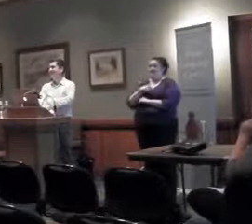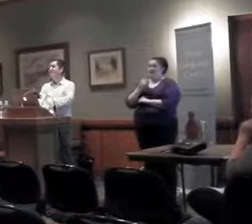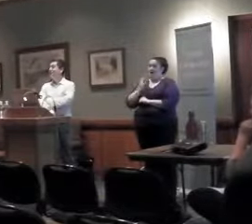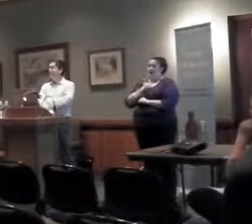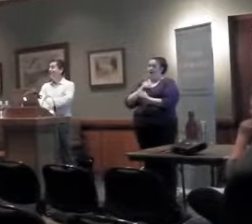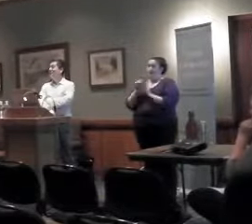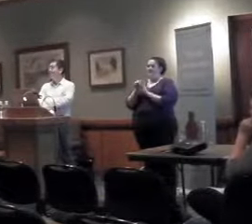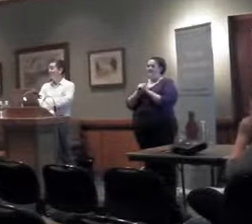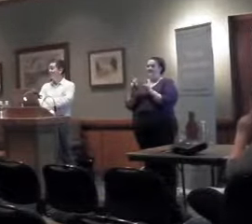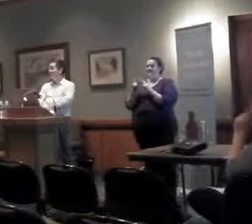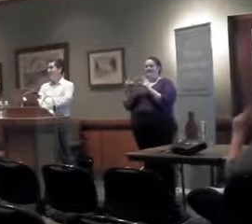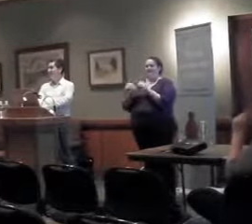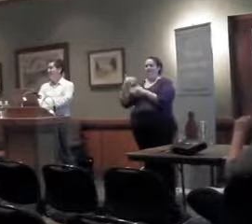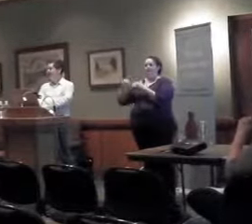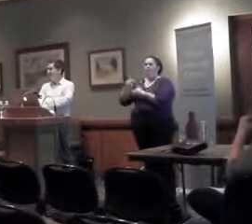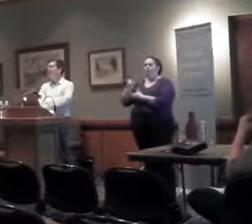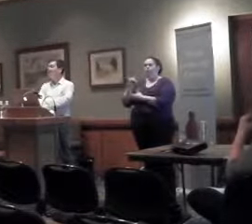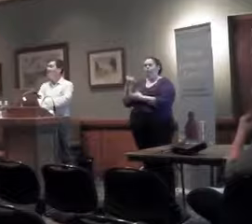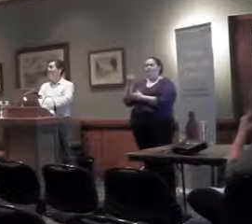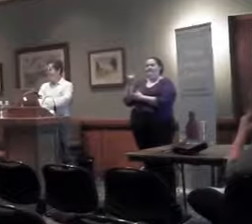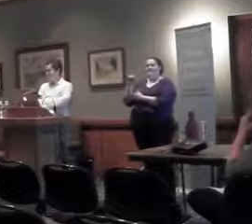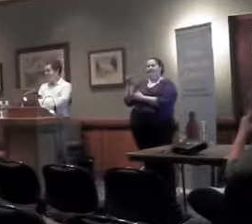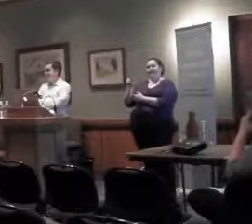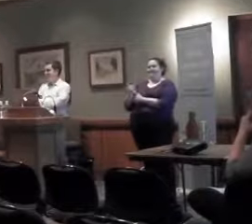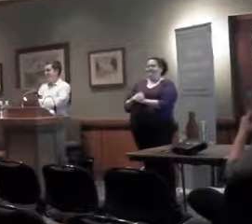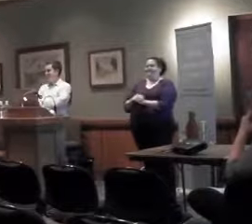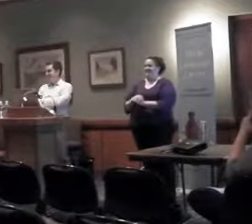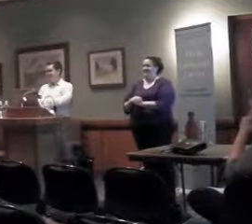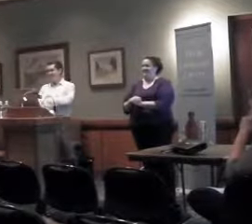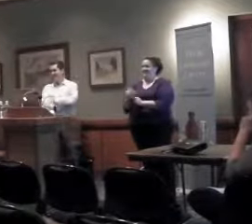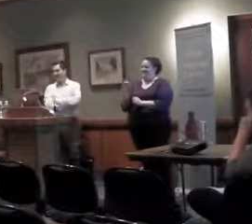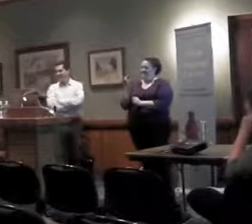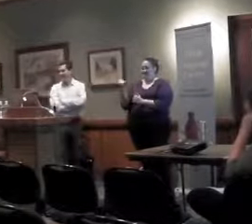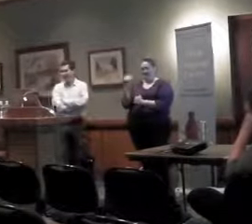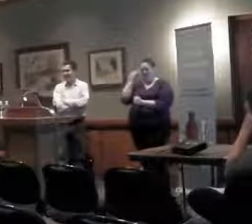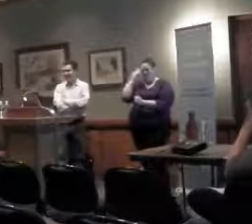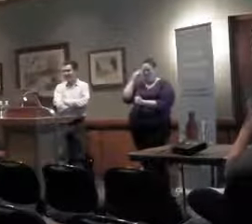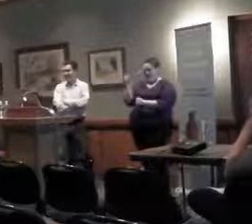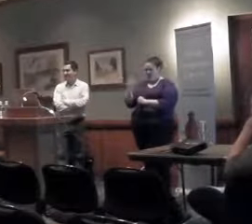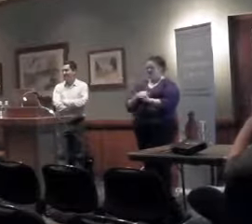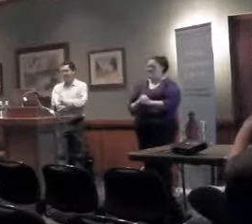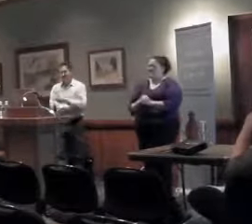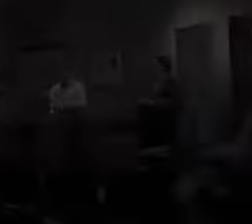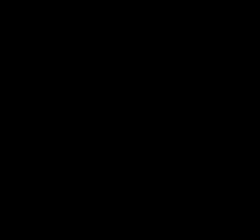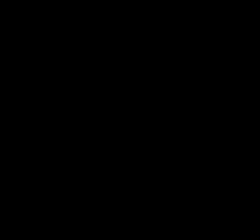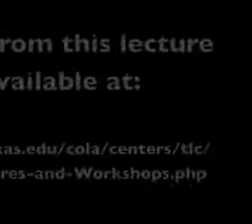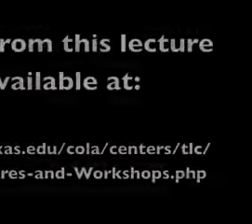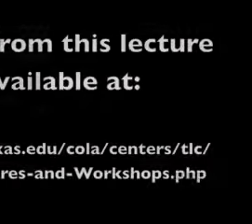Yeah. You never knew, Carl. So you go out thinking that it's a progressive state.